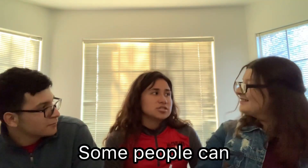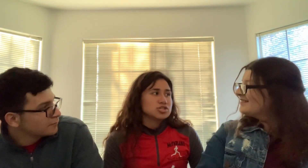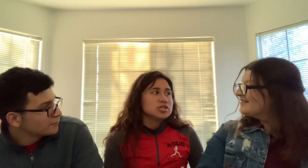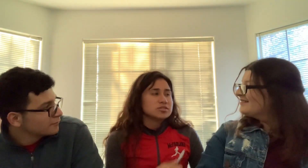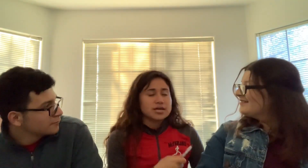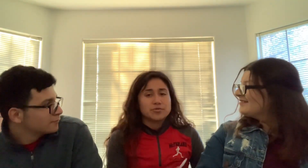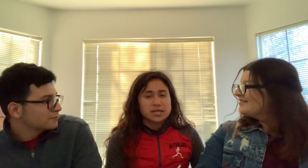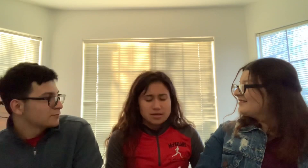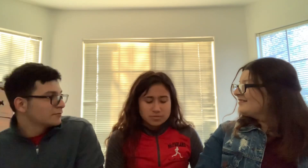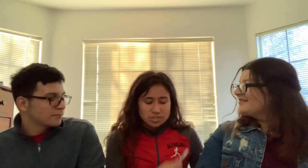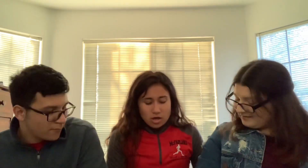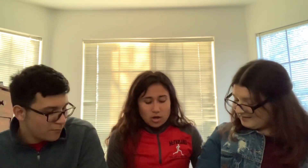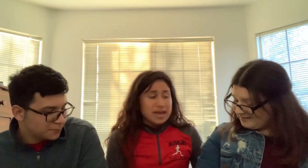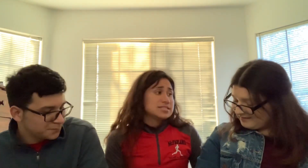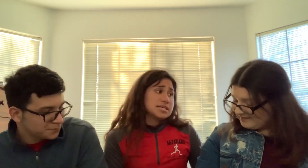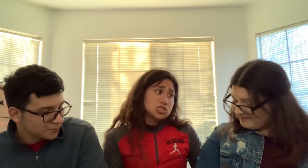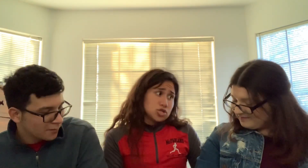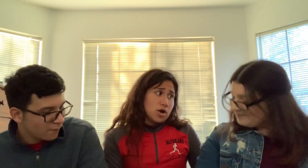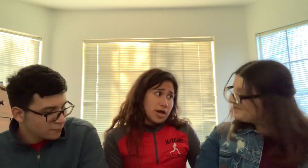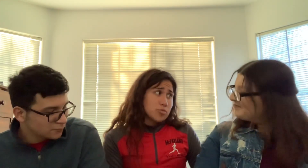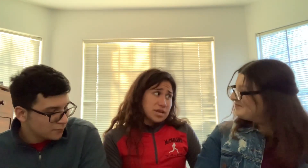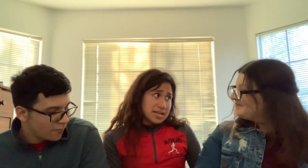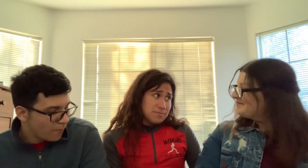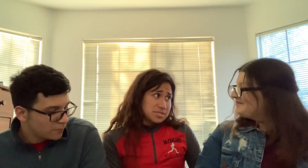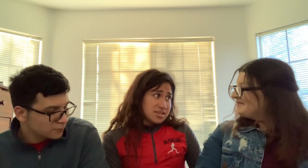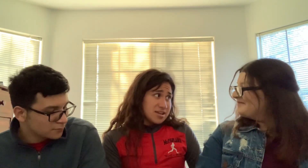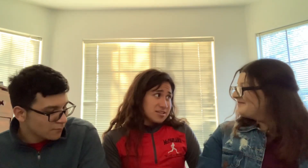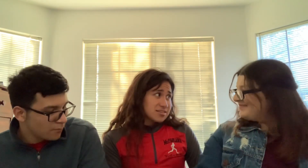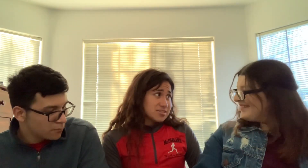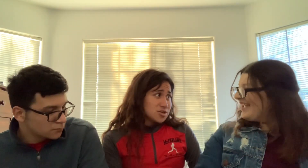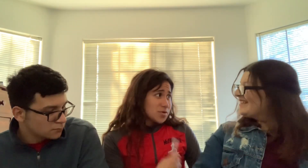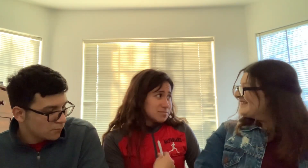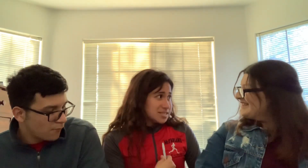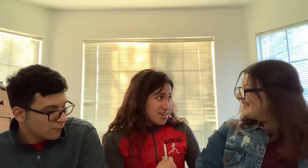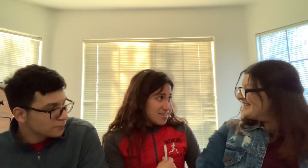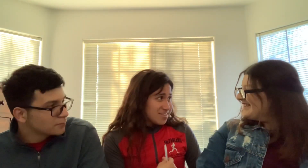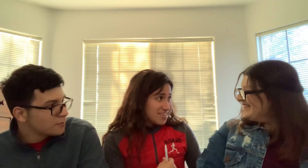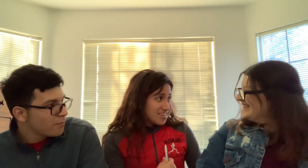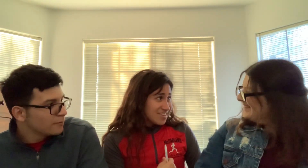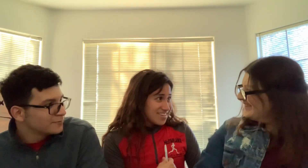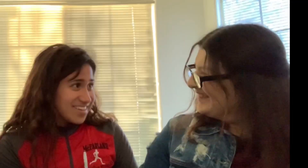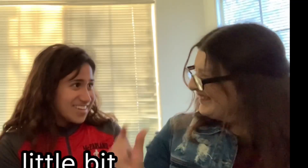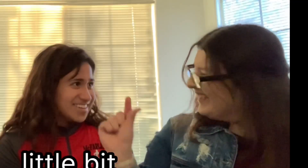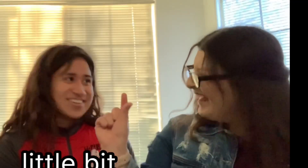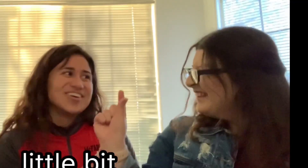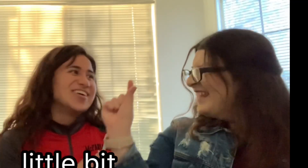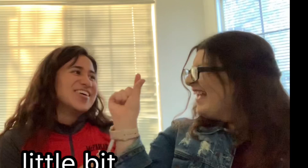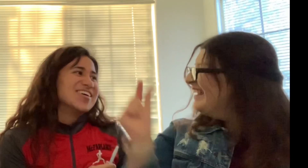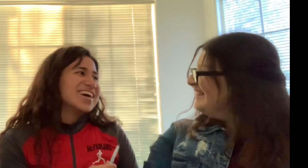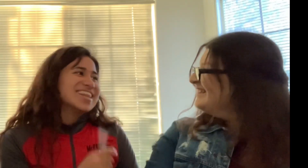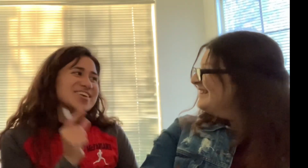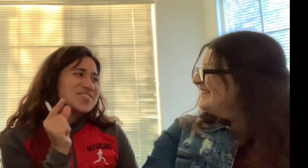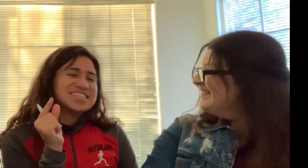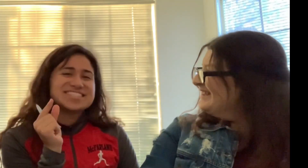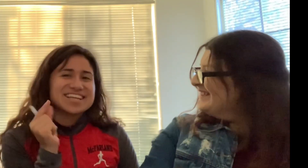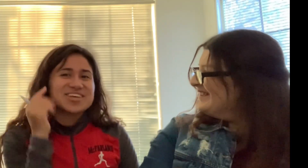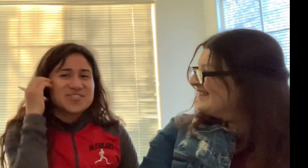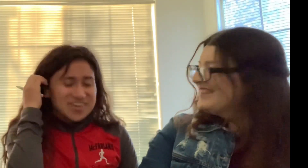She knows how to read lips. Okay, since you know how to read lips then, do you know what I'm saying? No, a little bit. She said a little bit. All